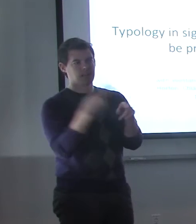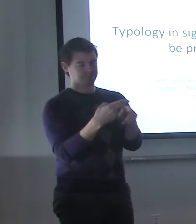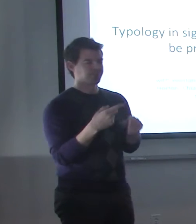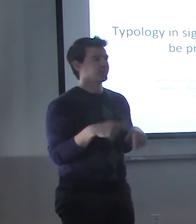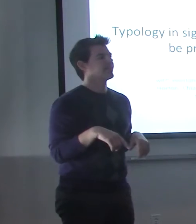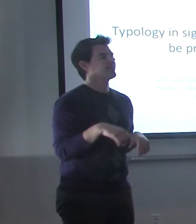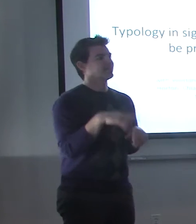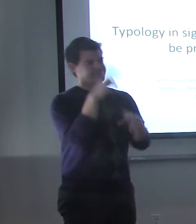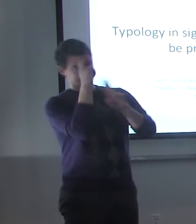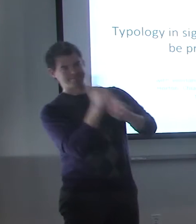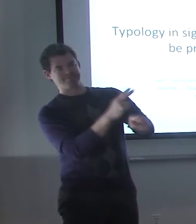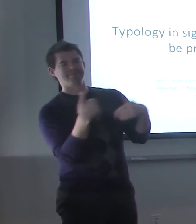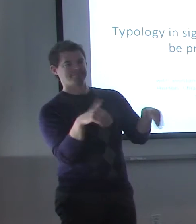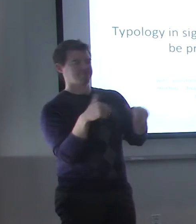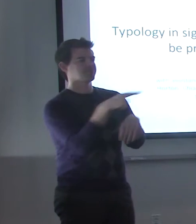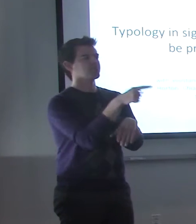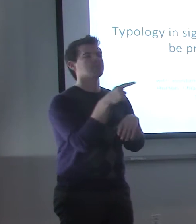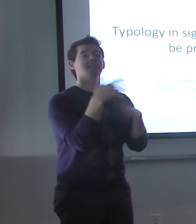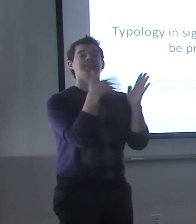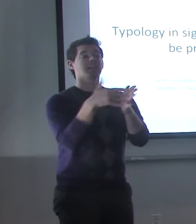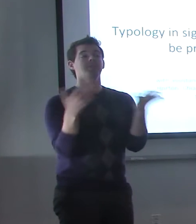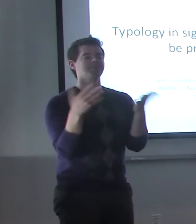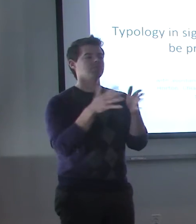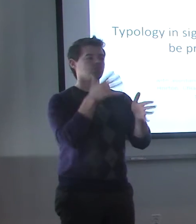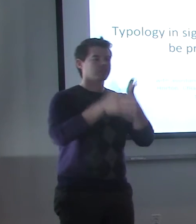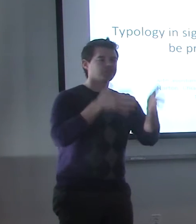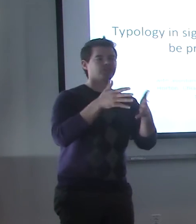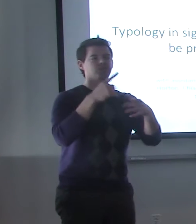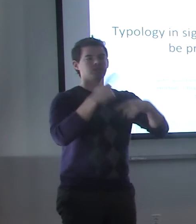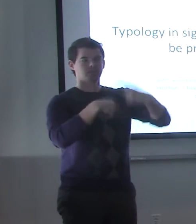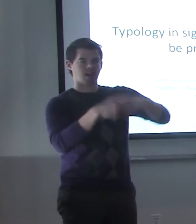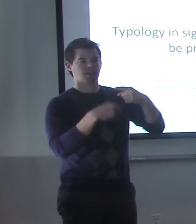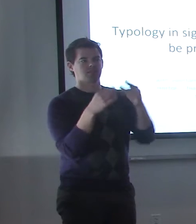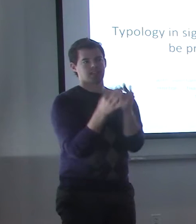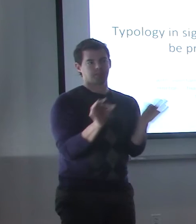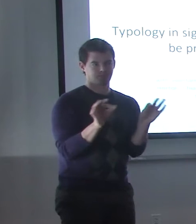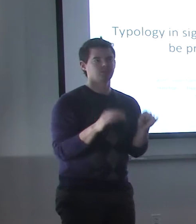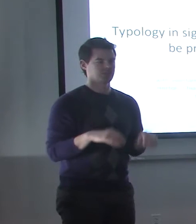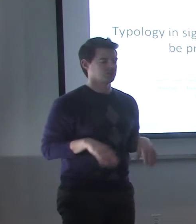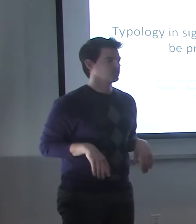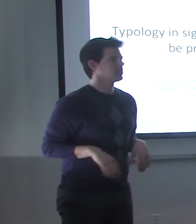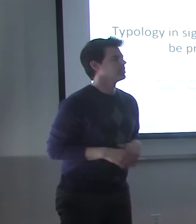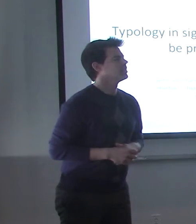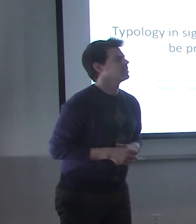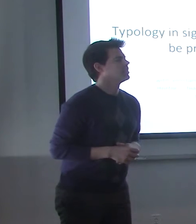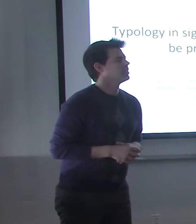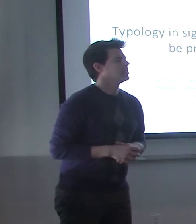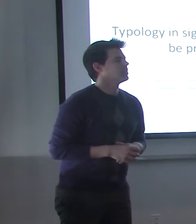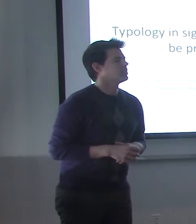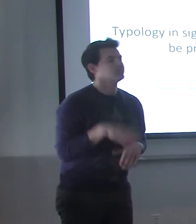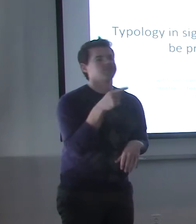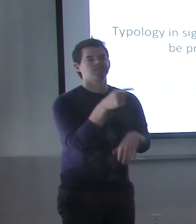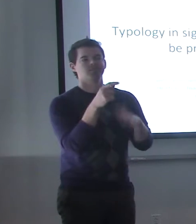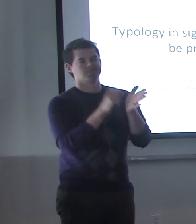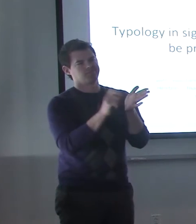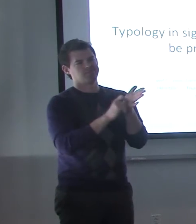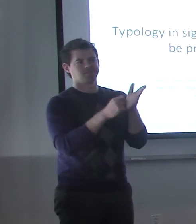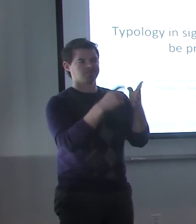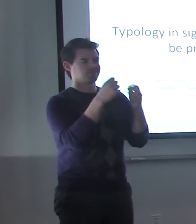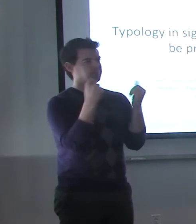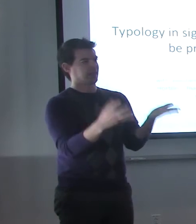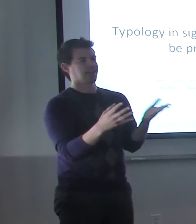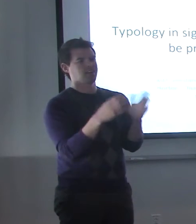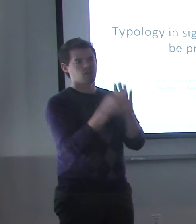Gesture, Sign, and Language, and a author on numerous publications,